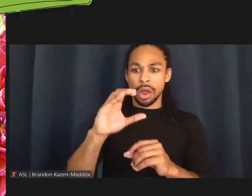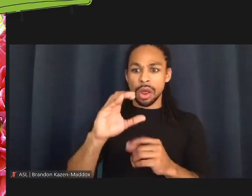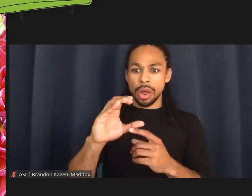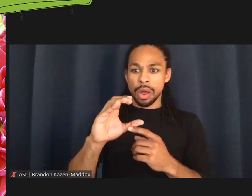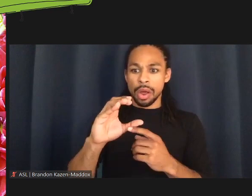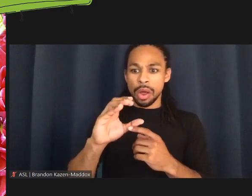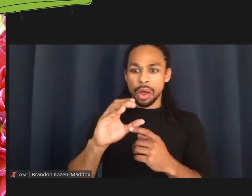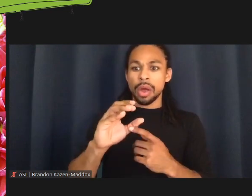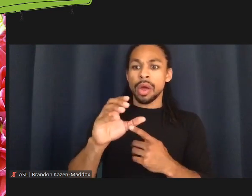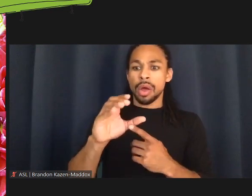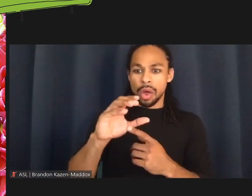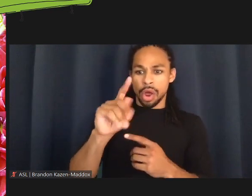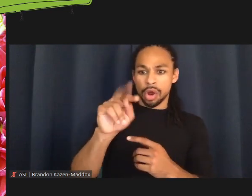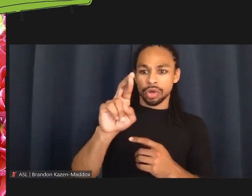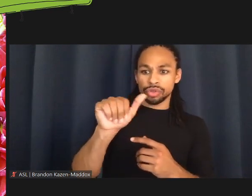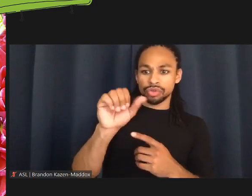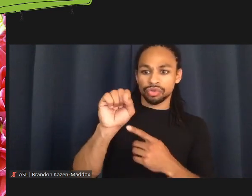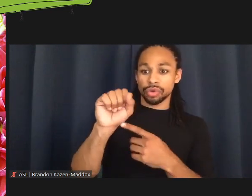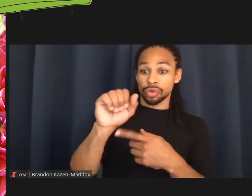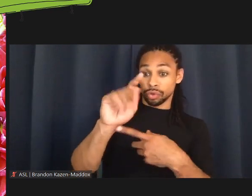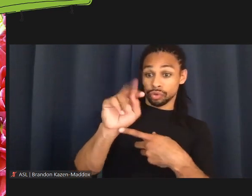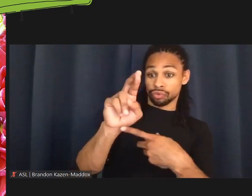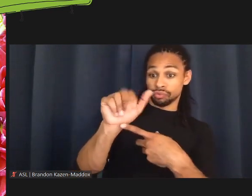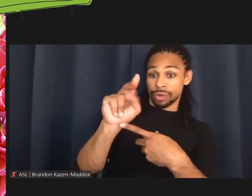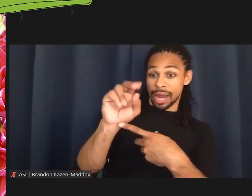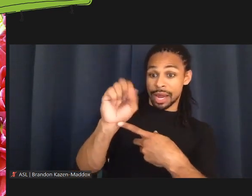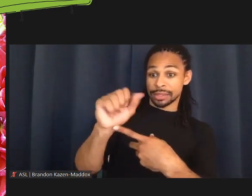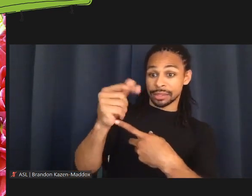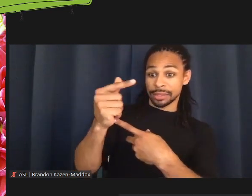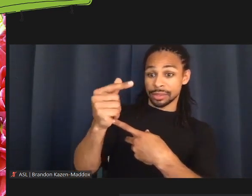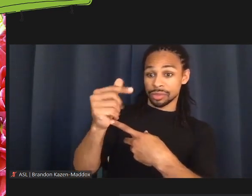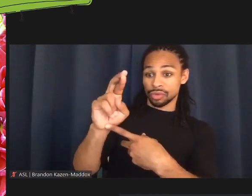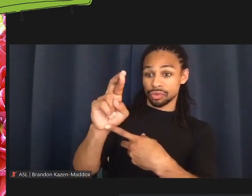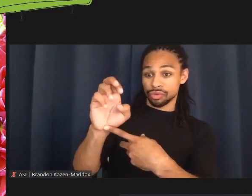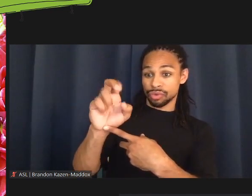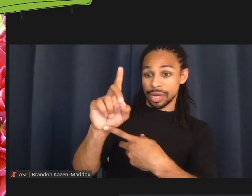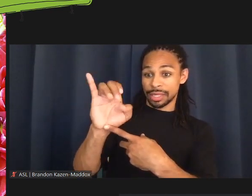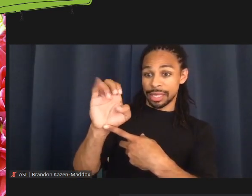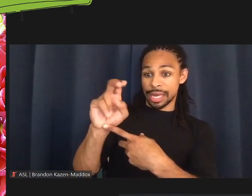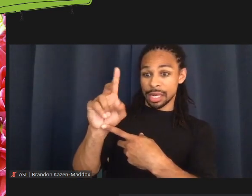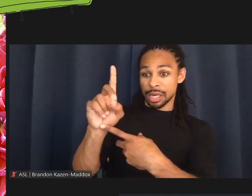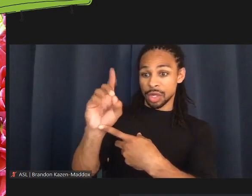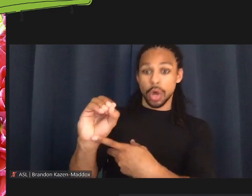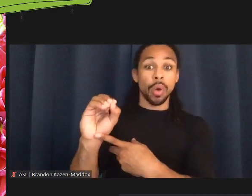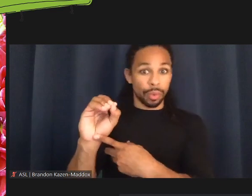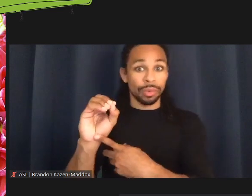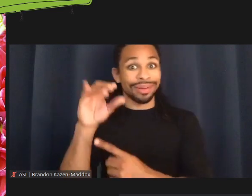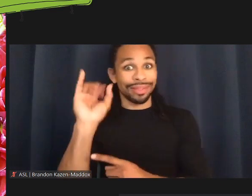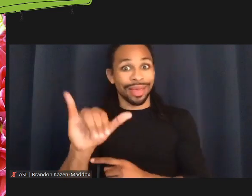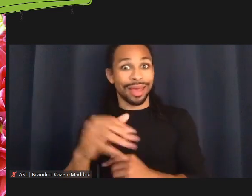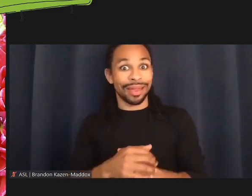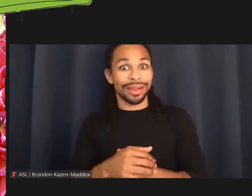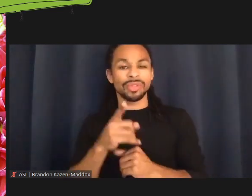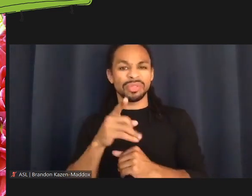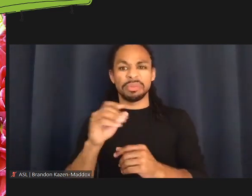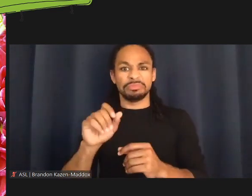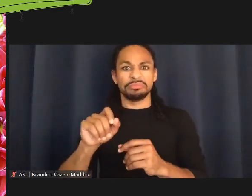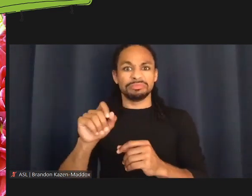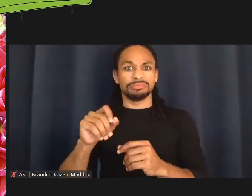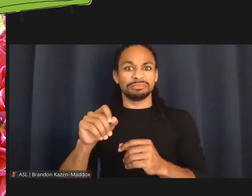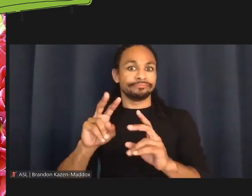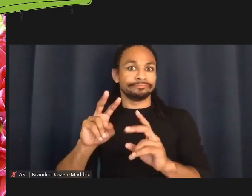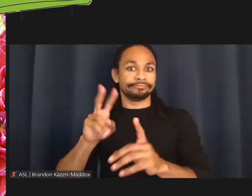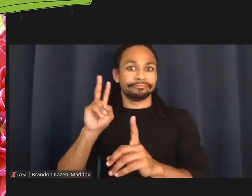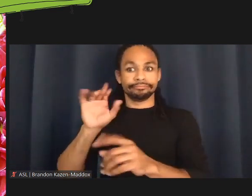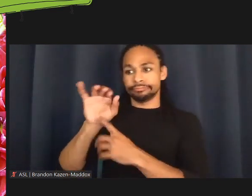and in the chat here, we'll be dropping the link in for that. So thank you so much. Up next, we have Oliver